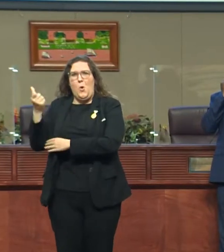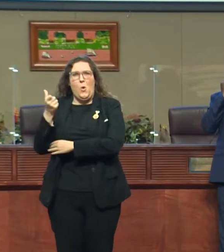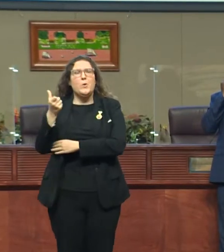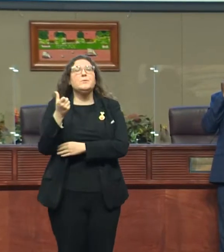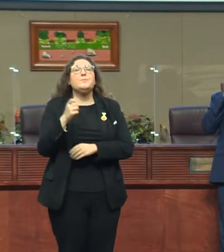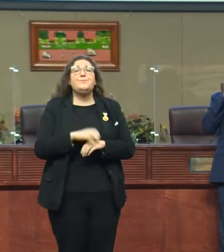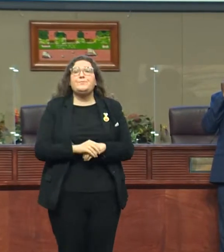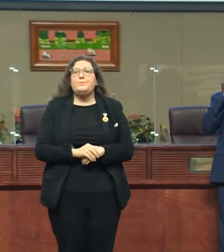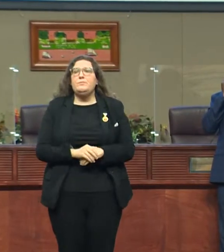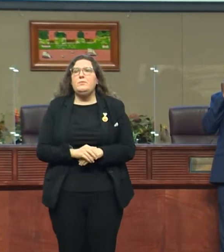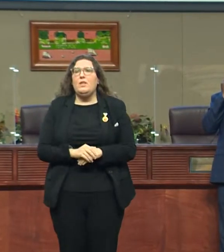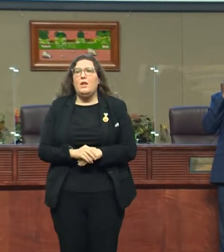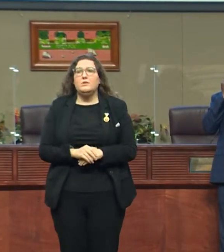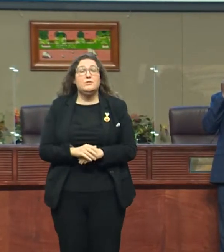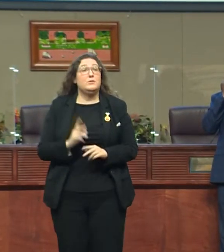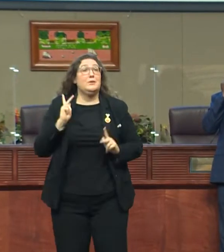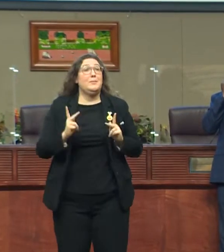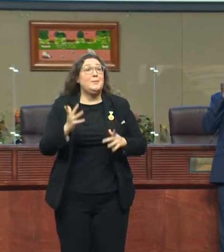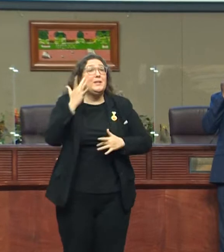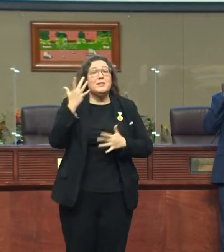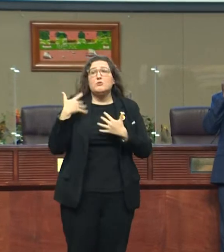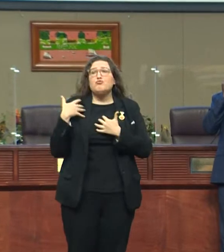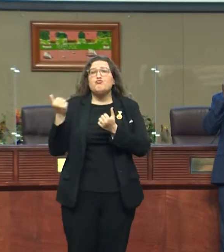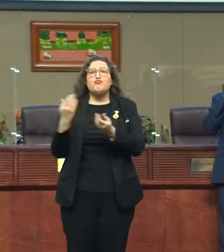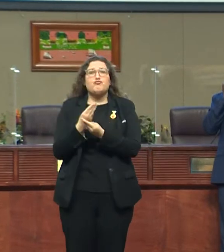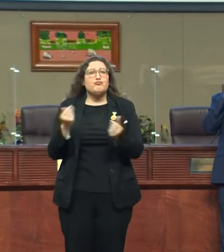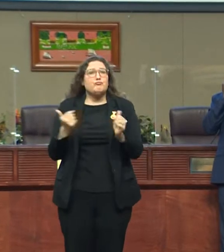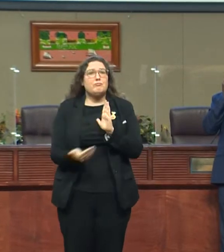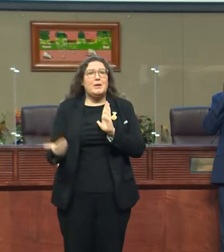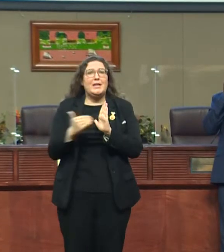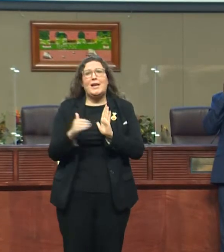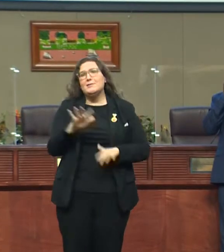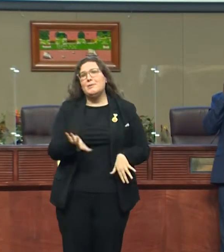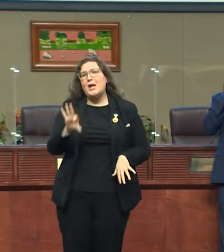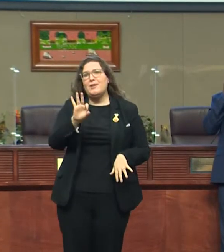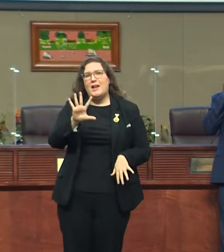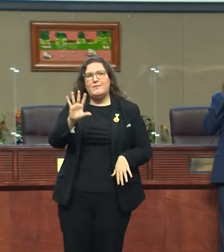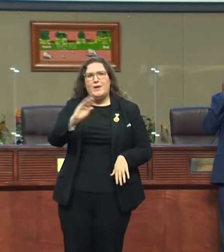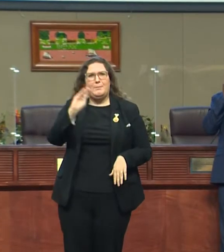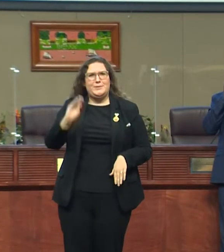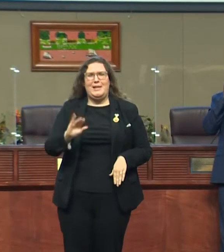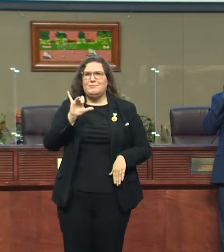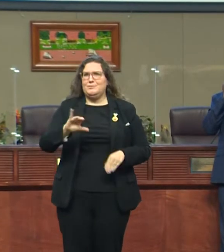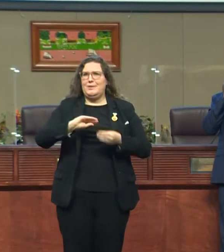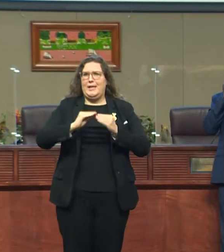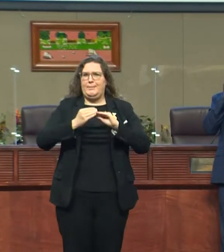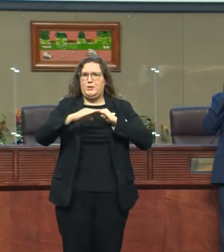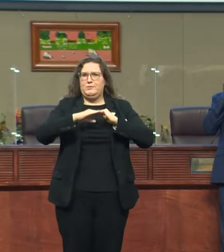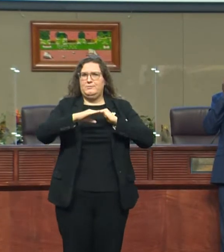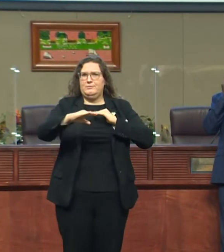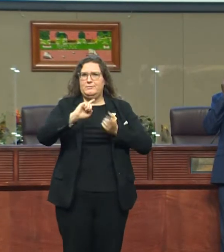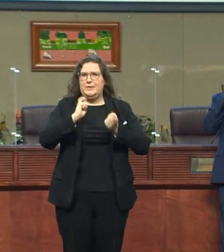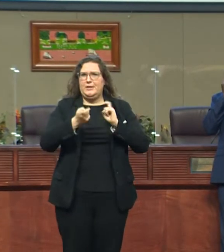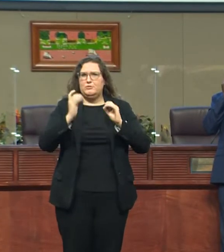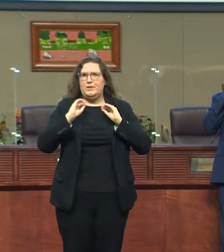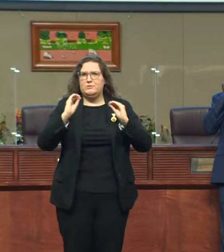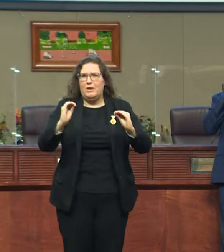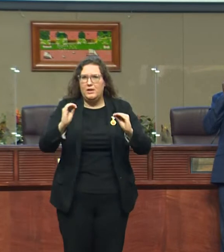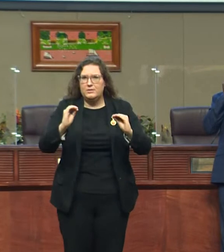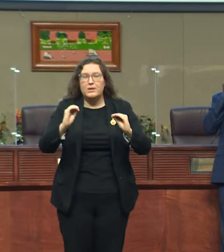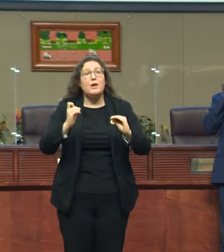So the recovery rate continued to be 95%, so we are stable on that. And the number of deaths has risen